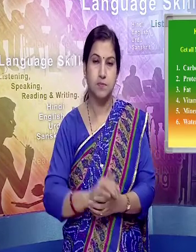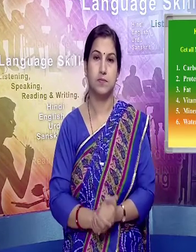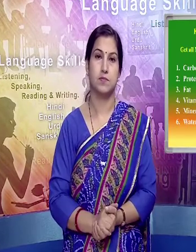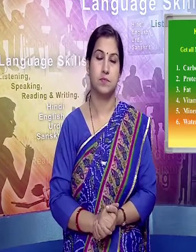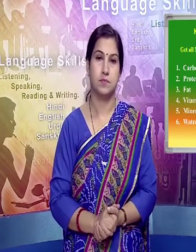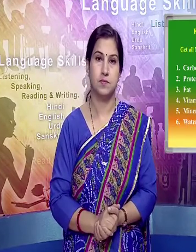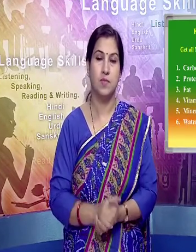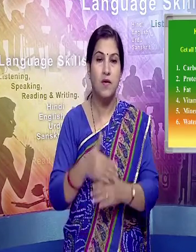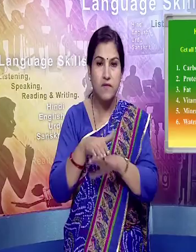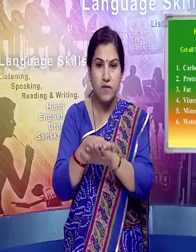fish,